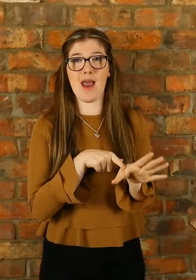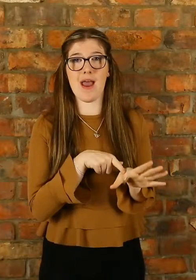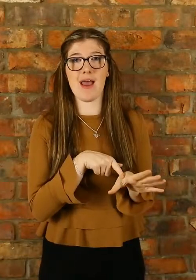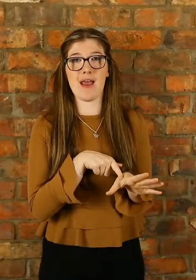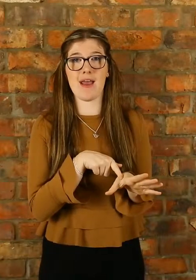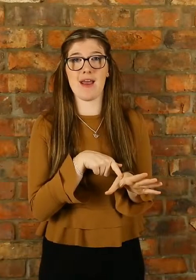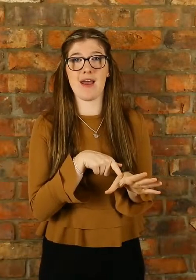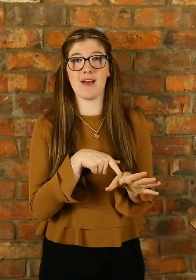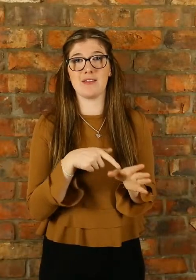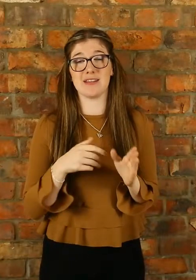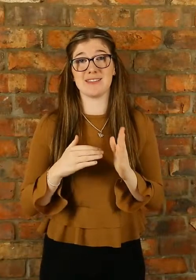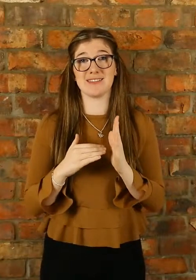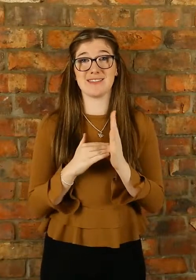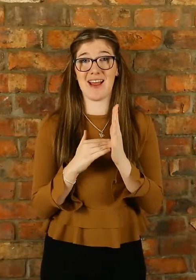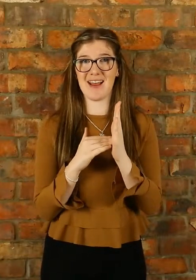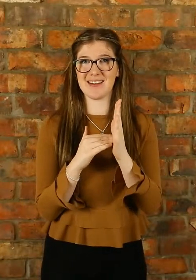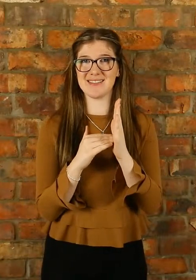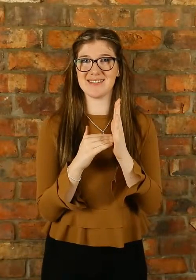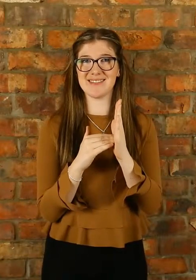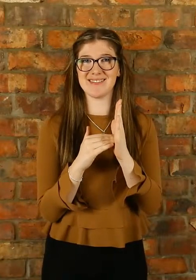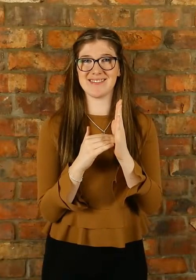Y, and Z.